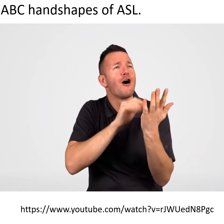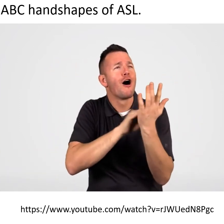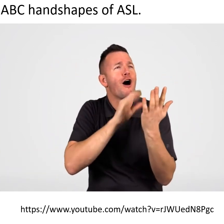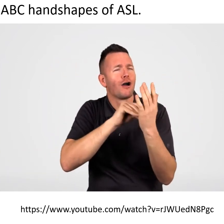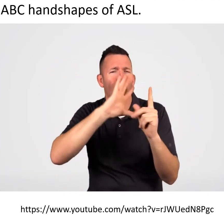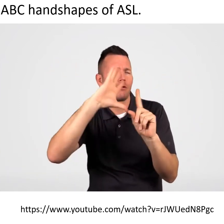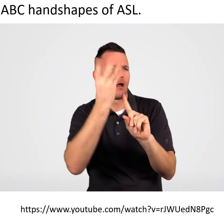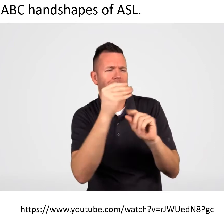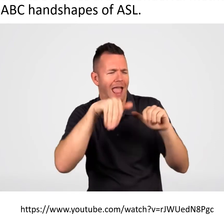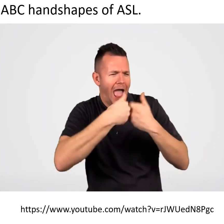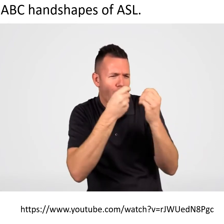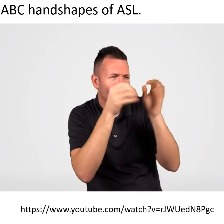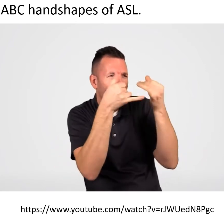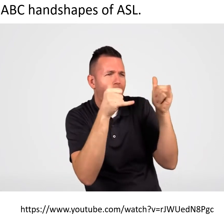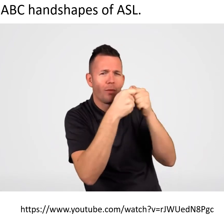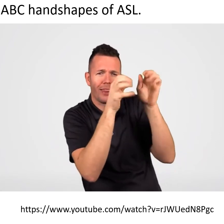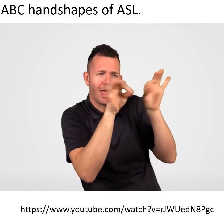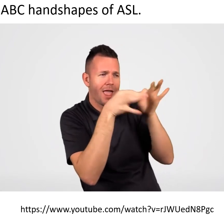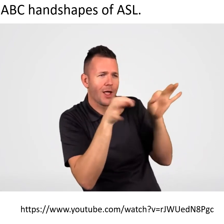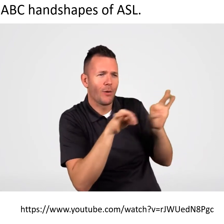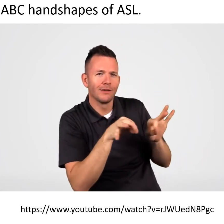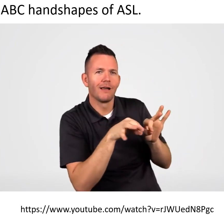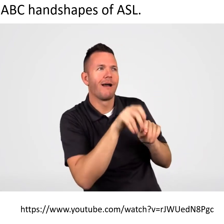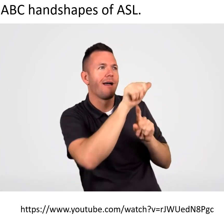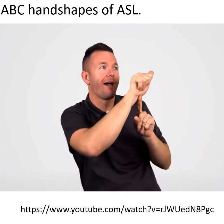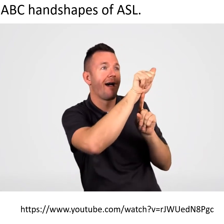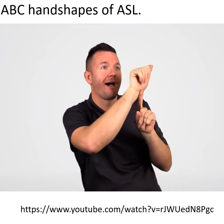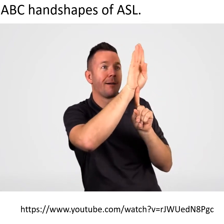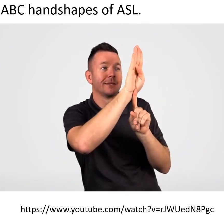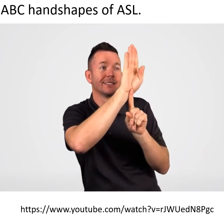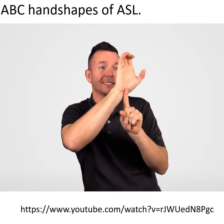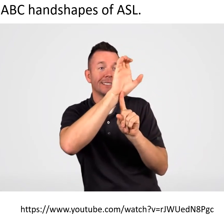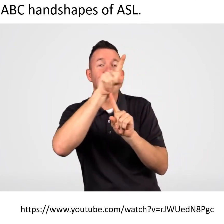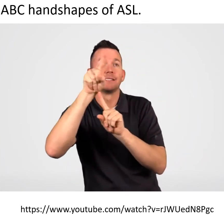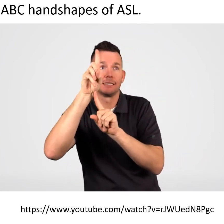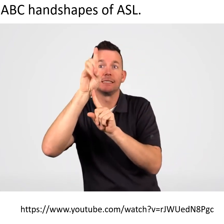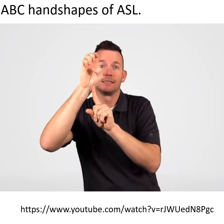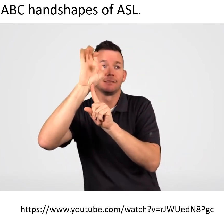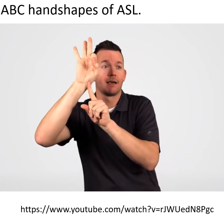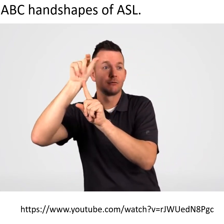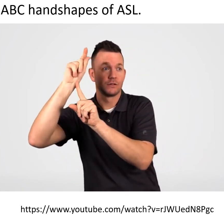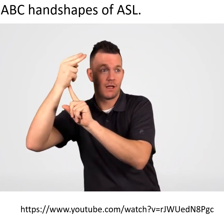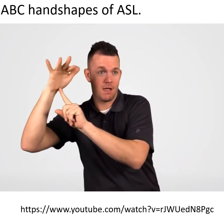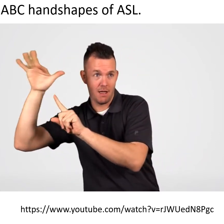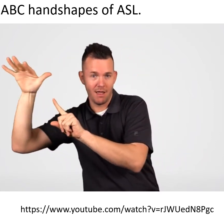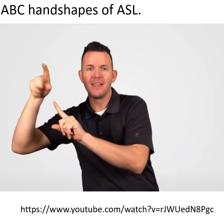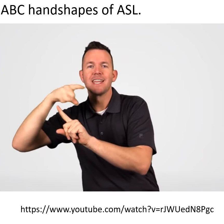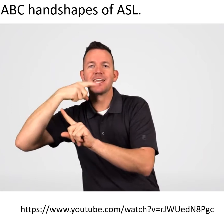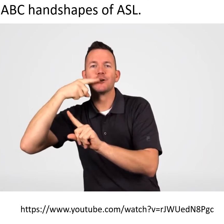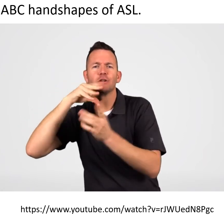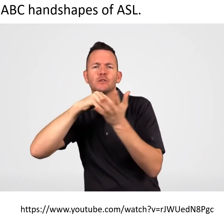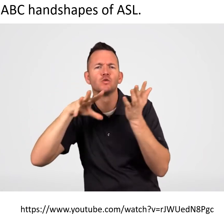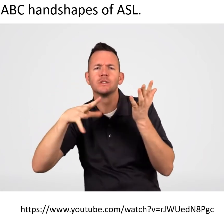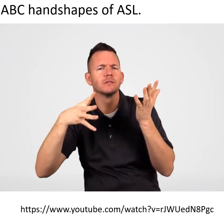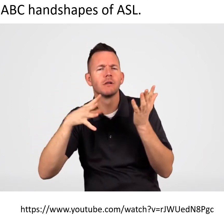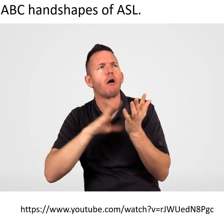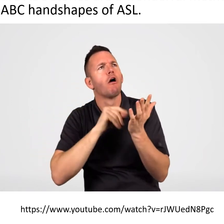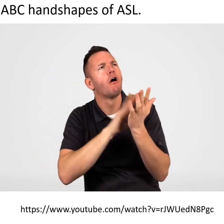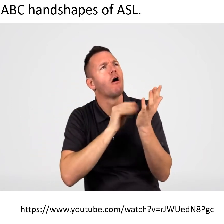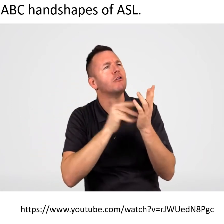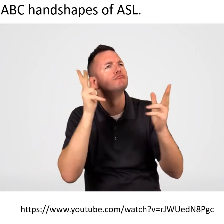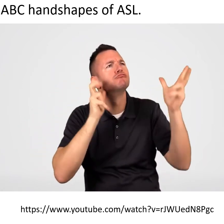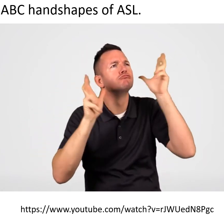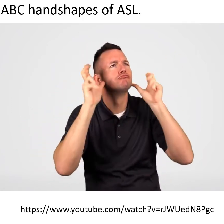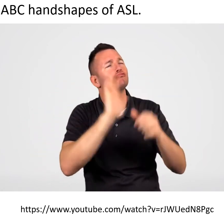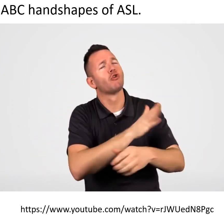about language and culture. They're able to play with each of the letters of the alphabet to create a story. Hearing students learn